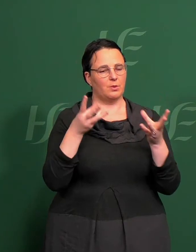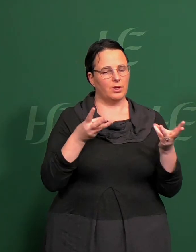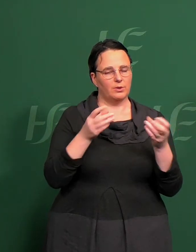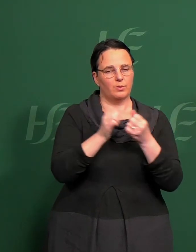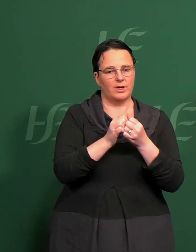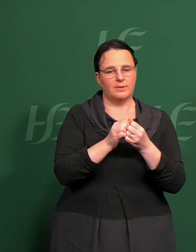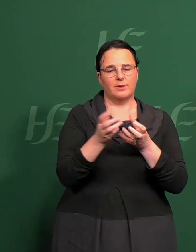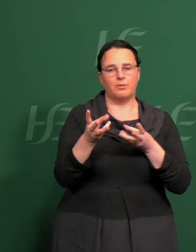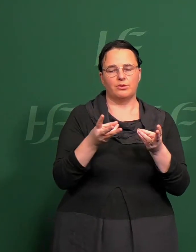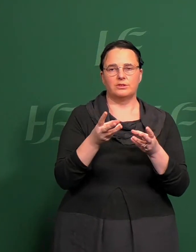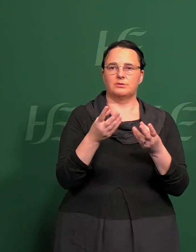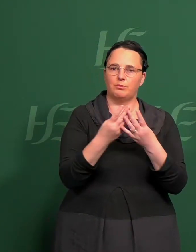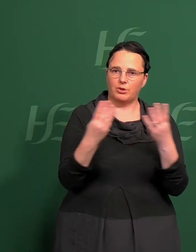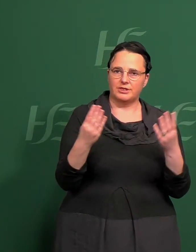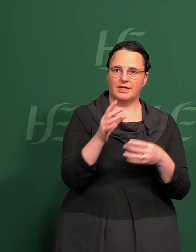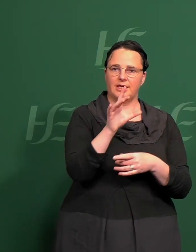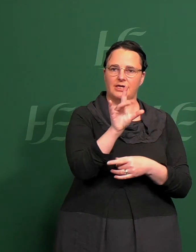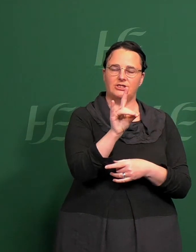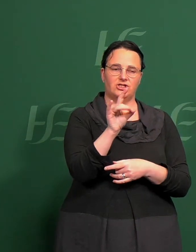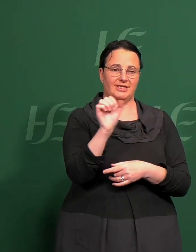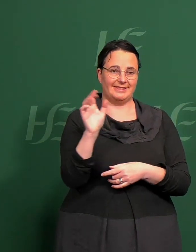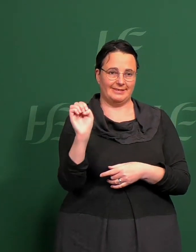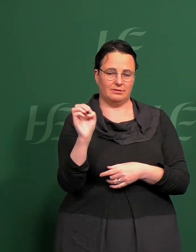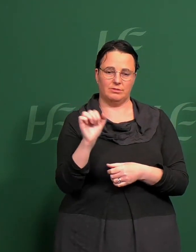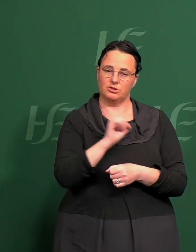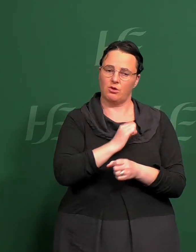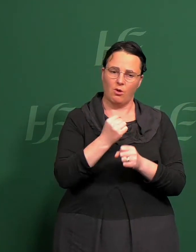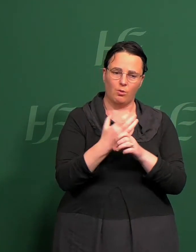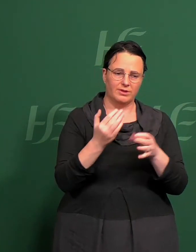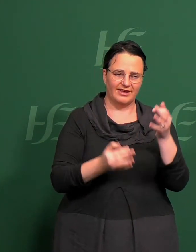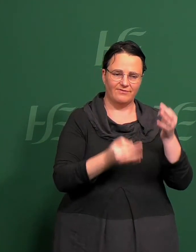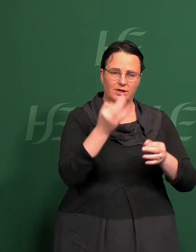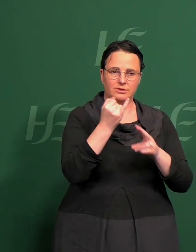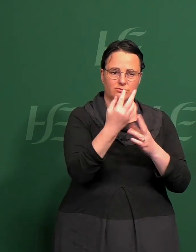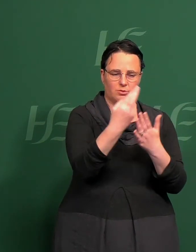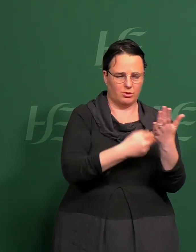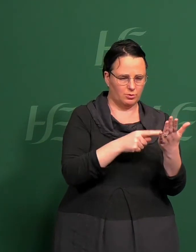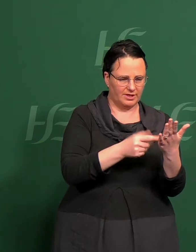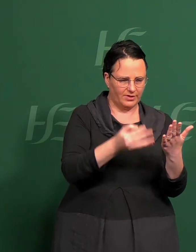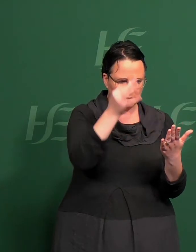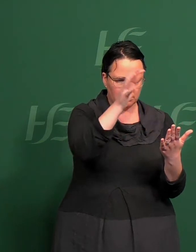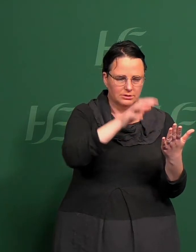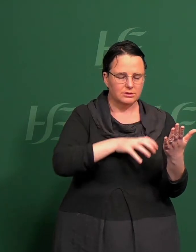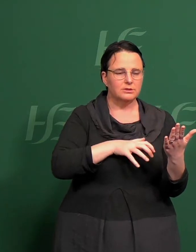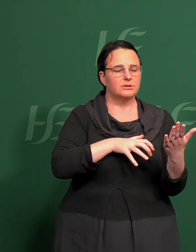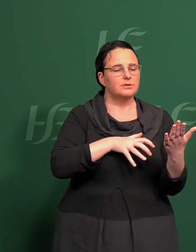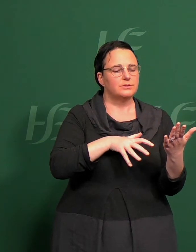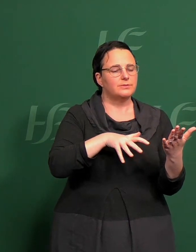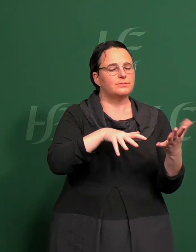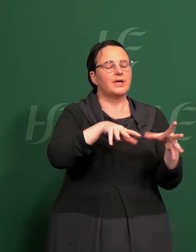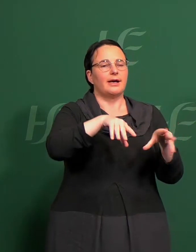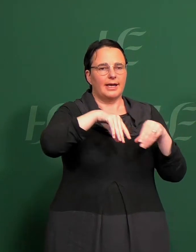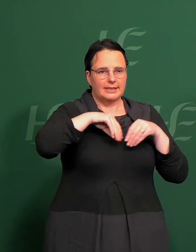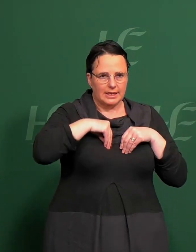HSE, I now want to ensure that all of the findings in this report are fully embraced and implemented.